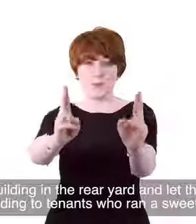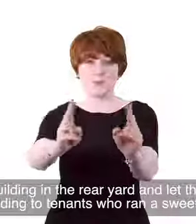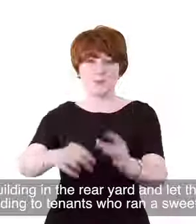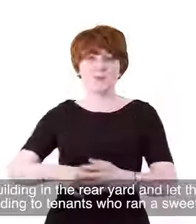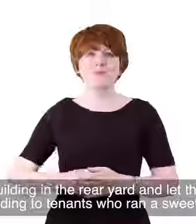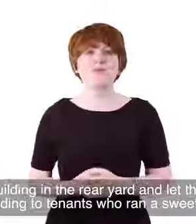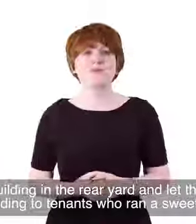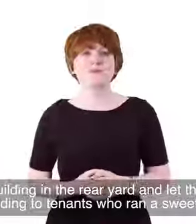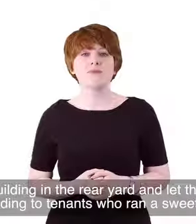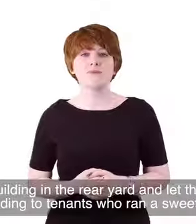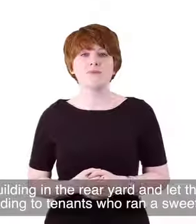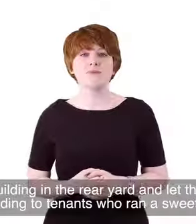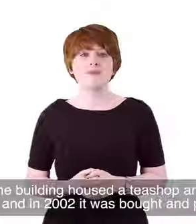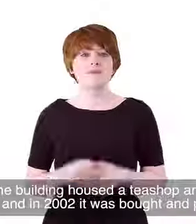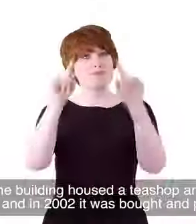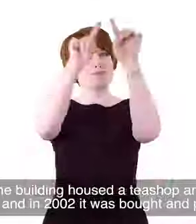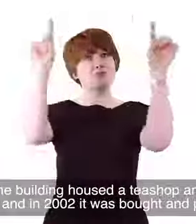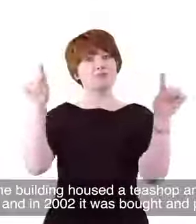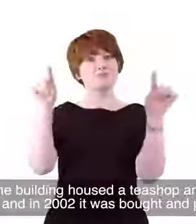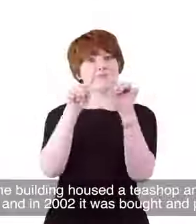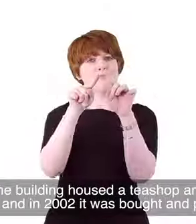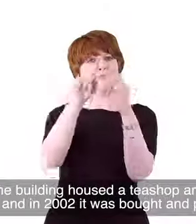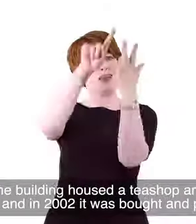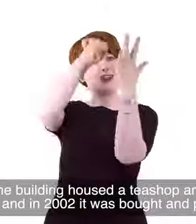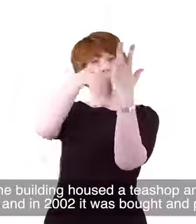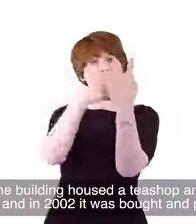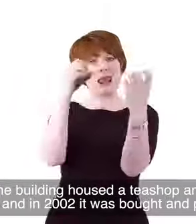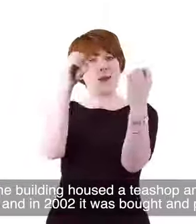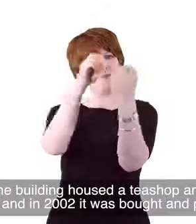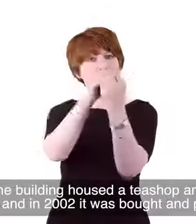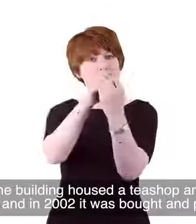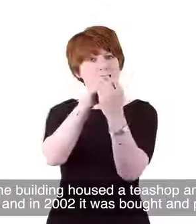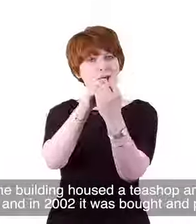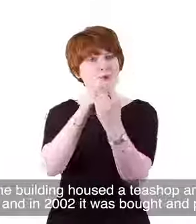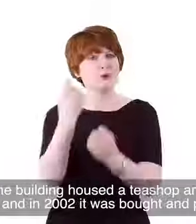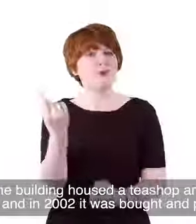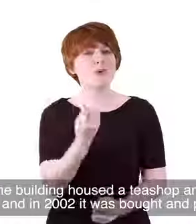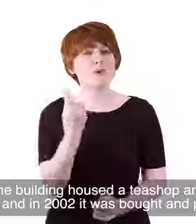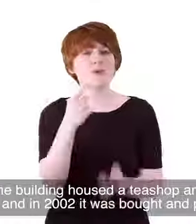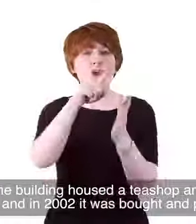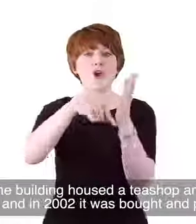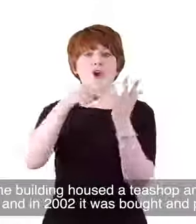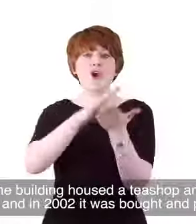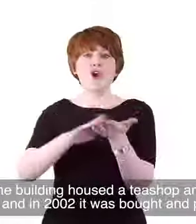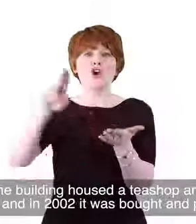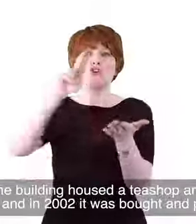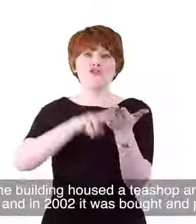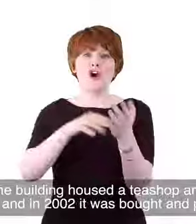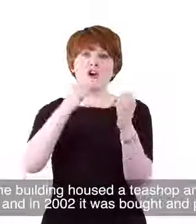who ran a sweet shop. From 1958, the building housed a tea shop and antiques business, and in 2002, it